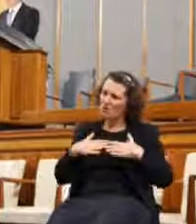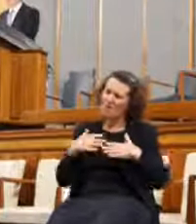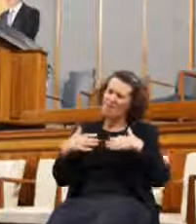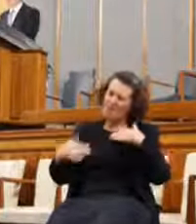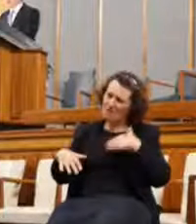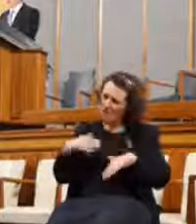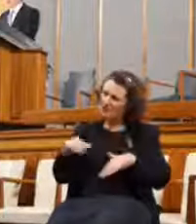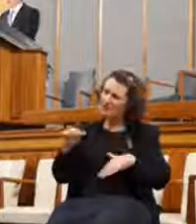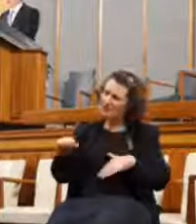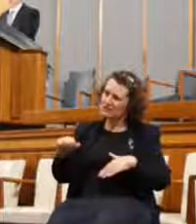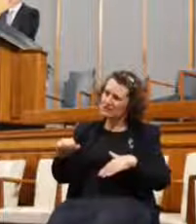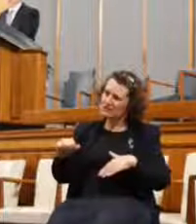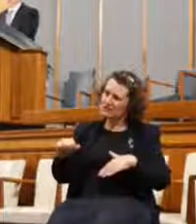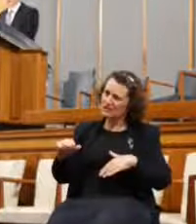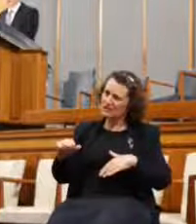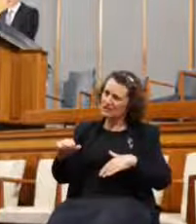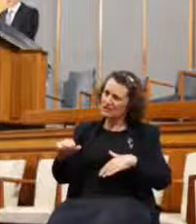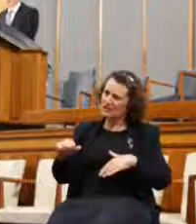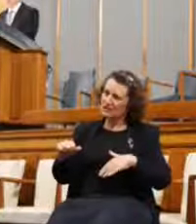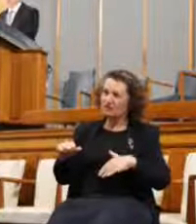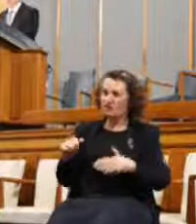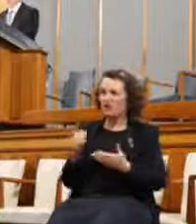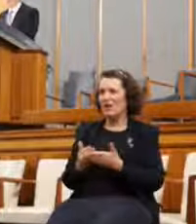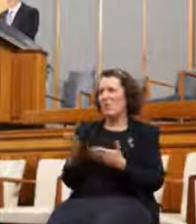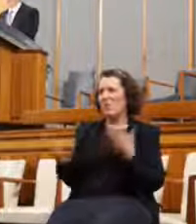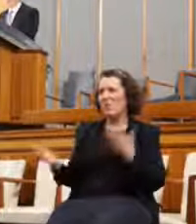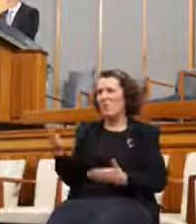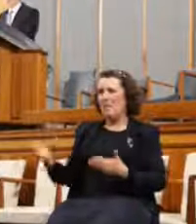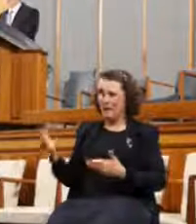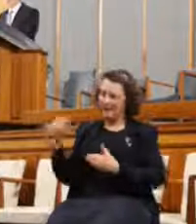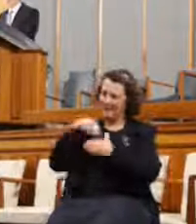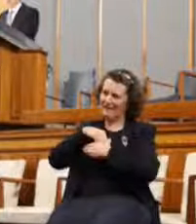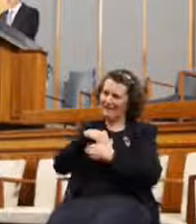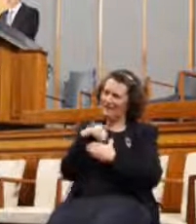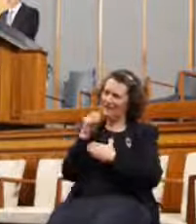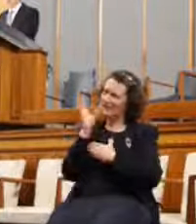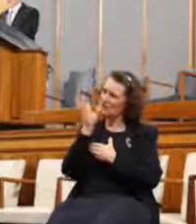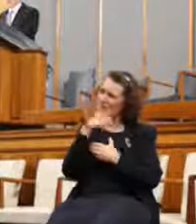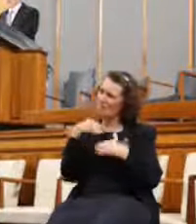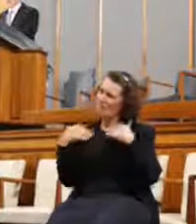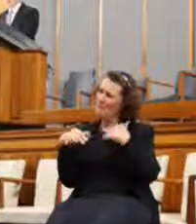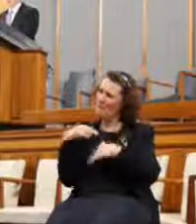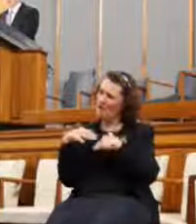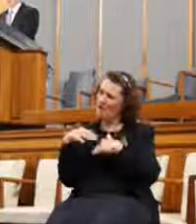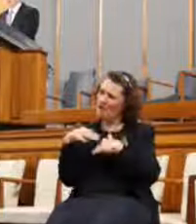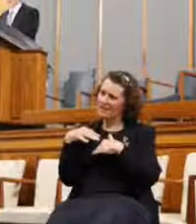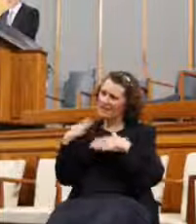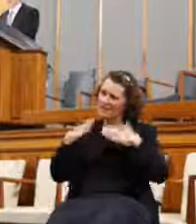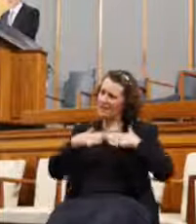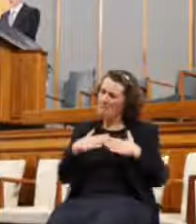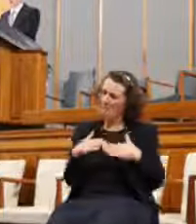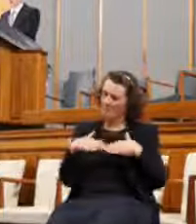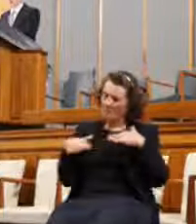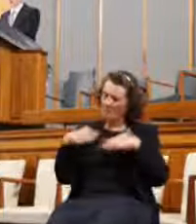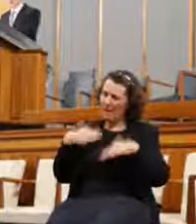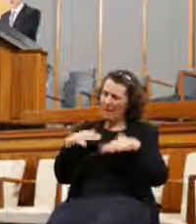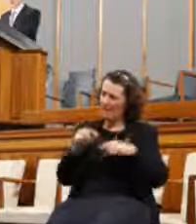of course, but that was almost nothing compared with the spiritual pain, with the pain in his